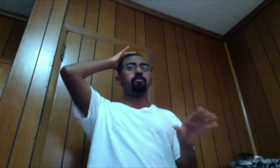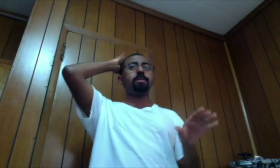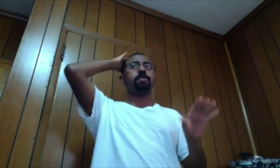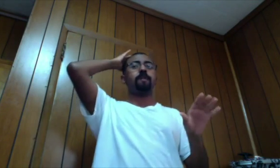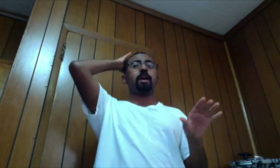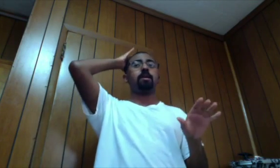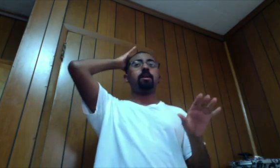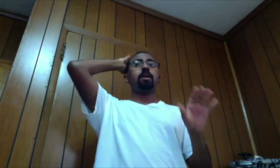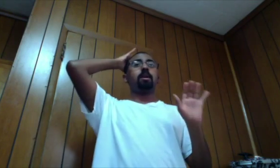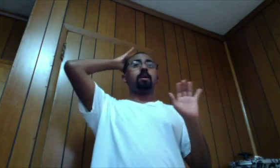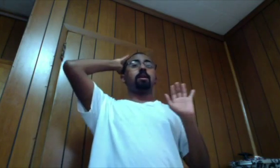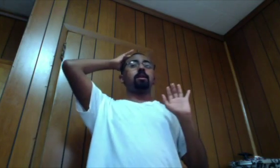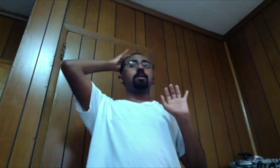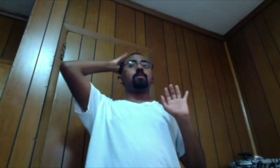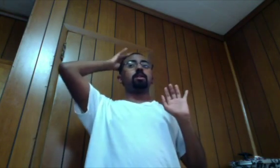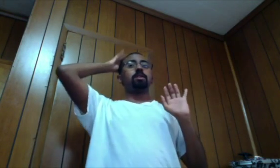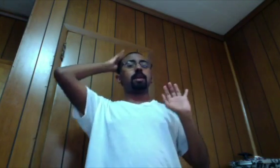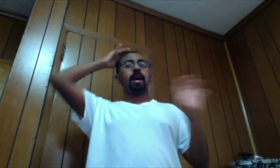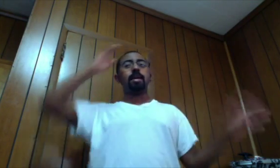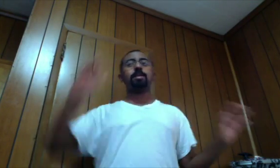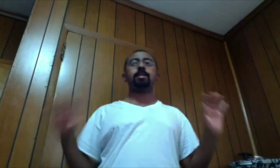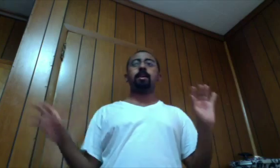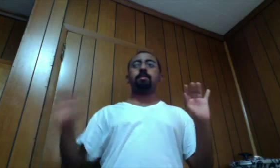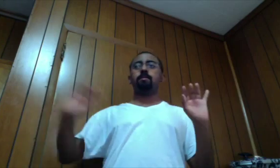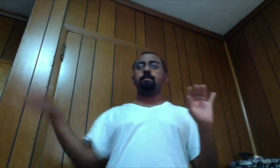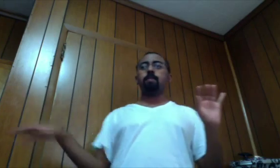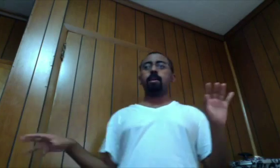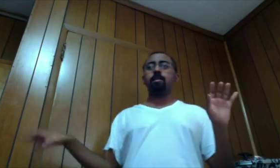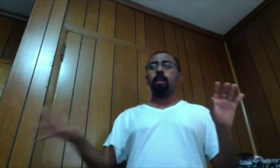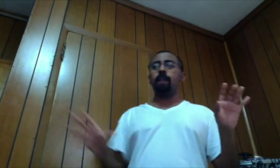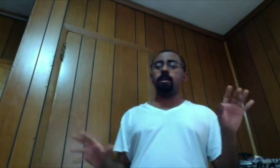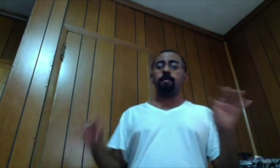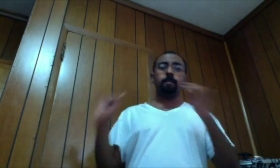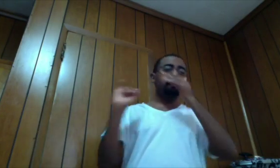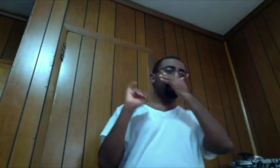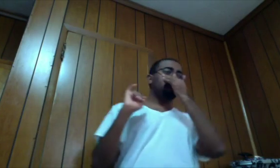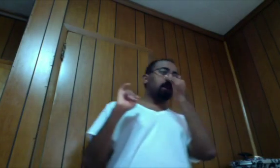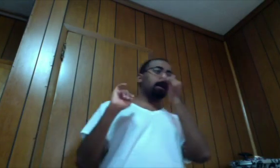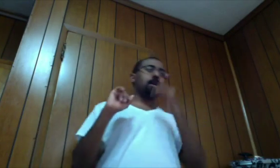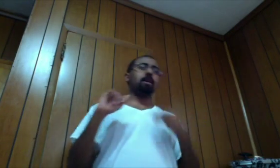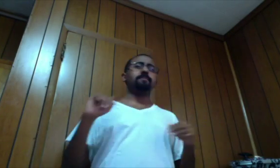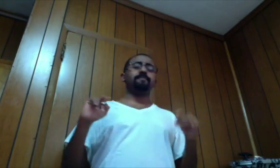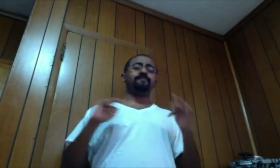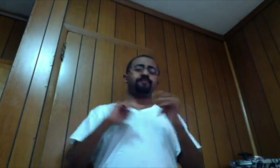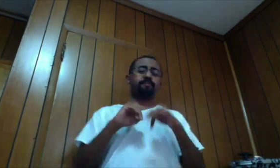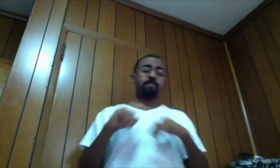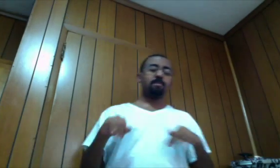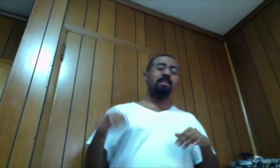RWBY's fight, it was ice and like lava. In